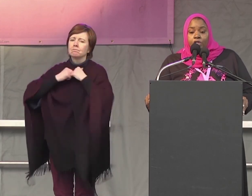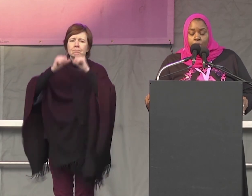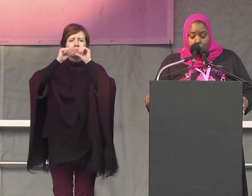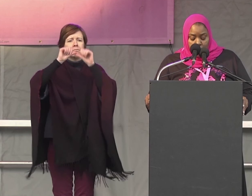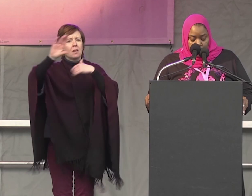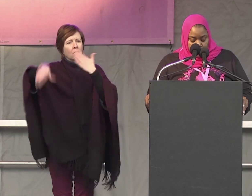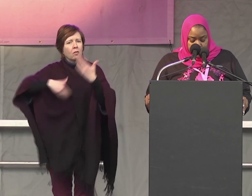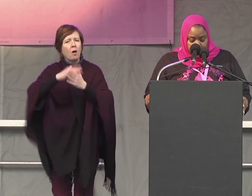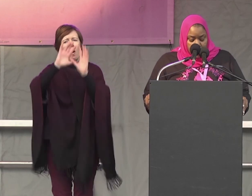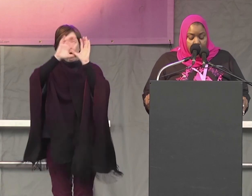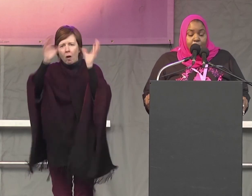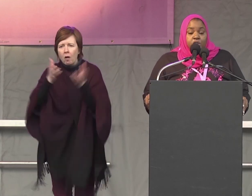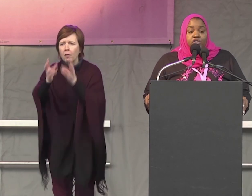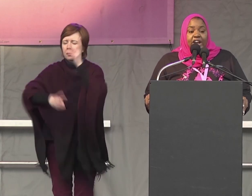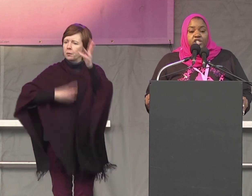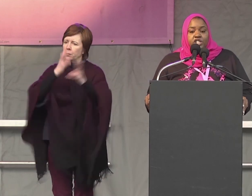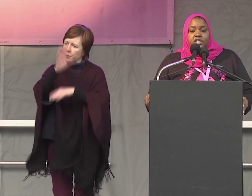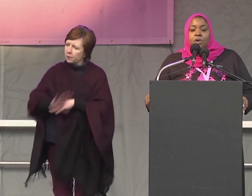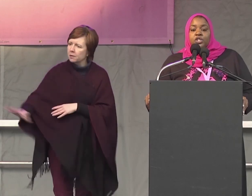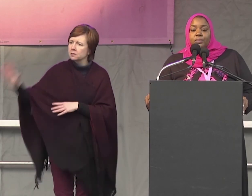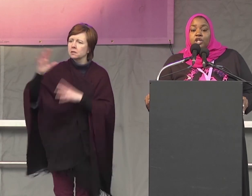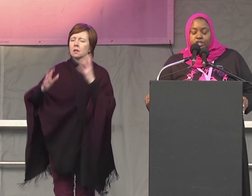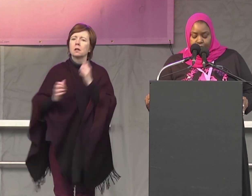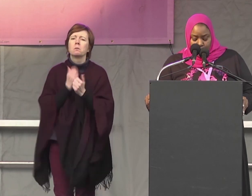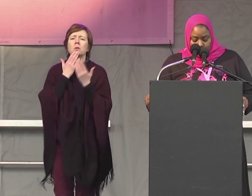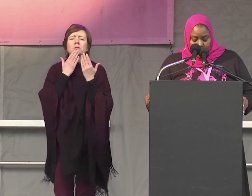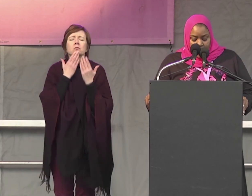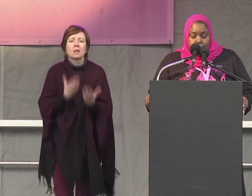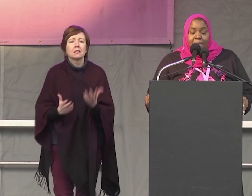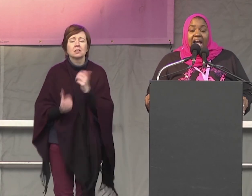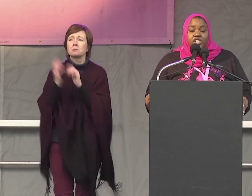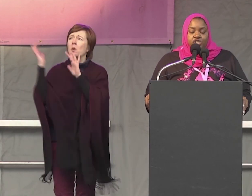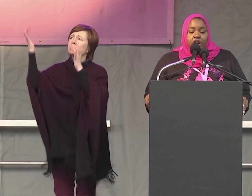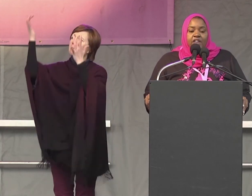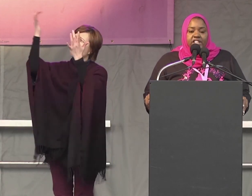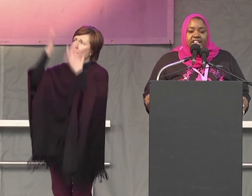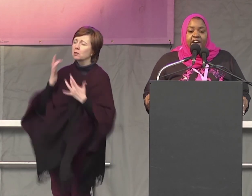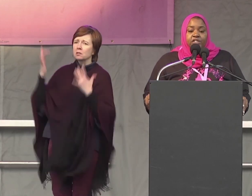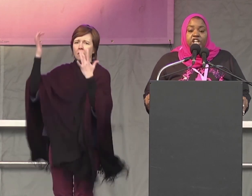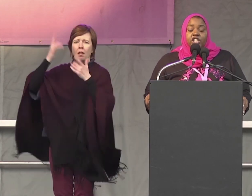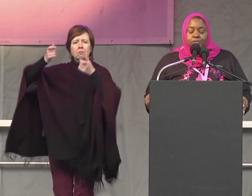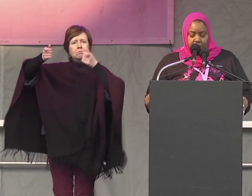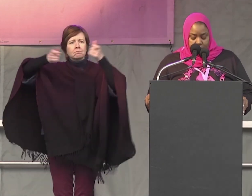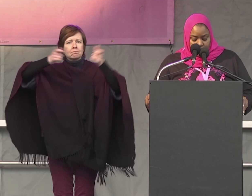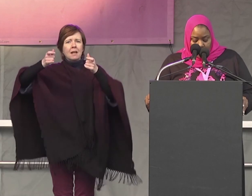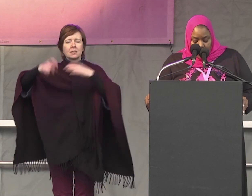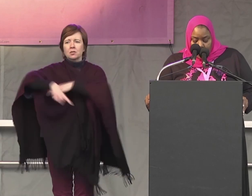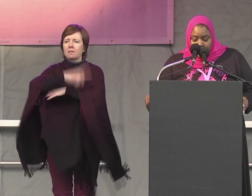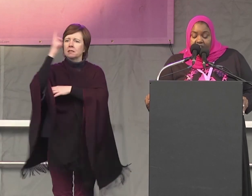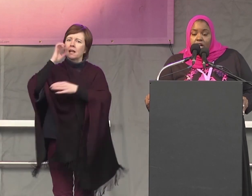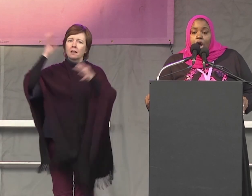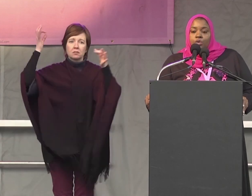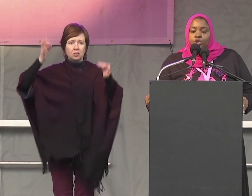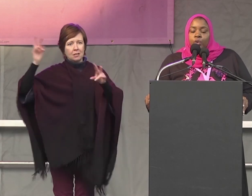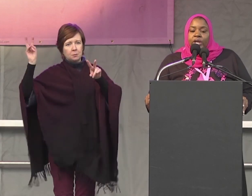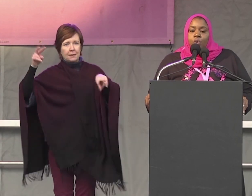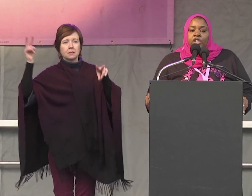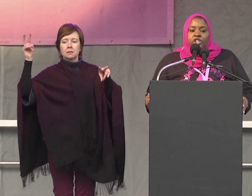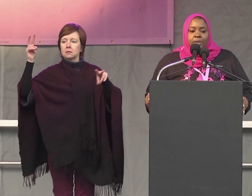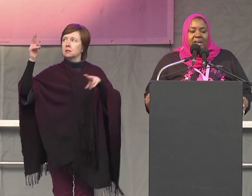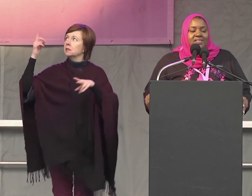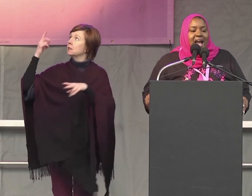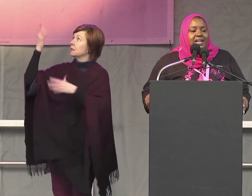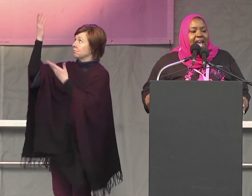of all the worlds. Most gracious, most merciful, master of the day of judgment. Thee alone do